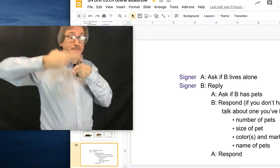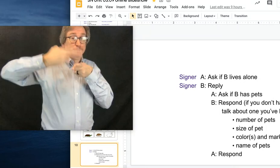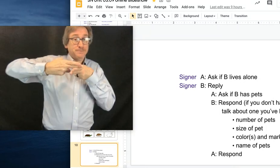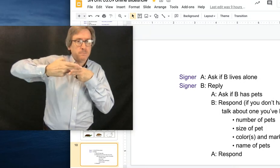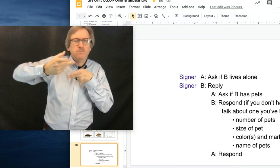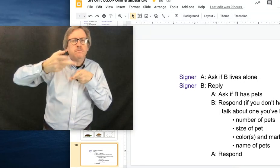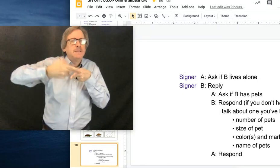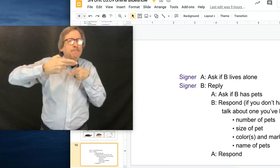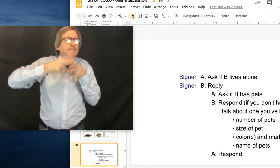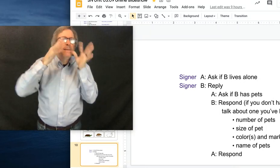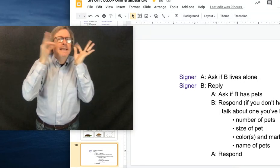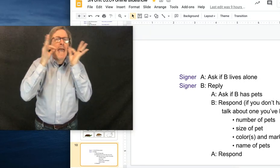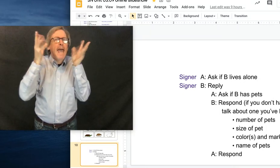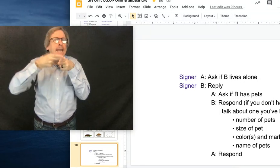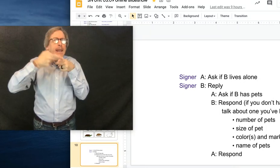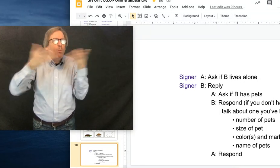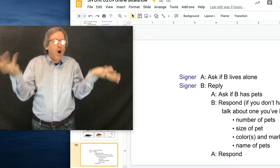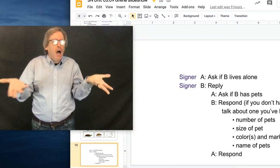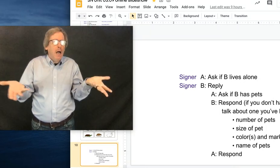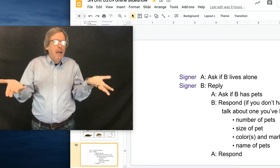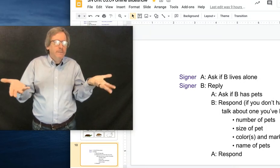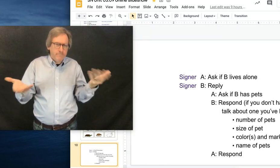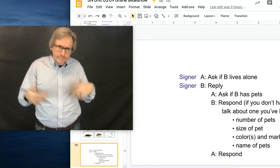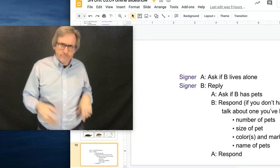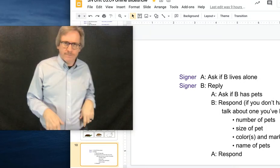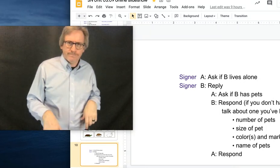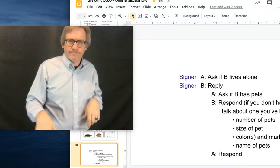name. Cat name what?